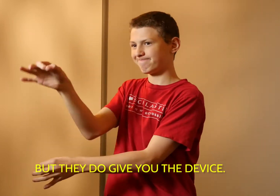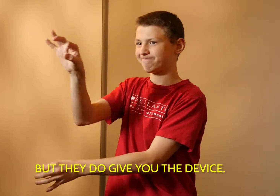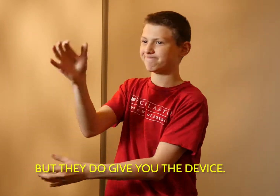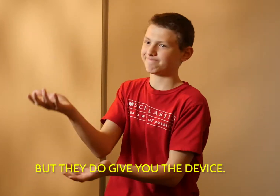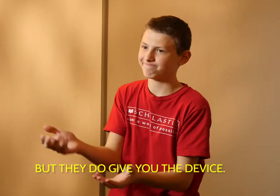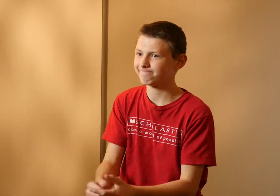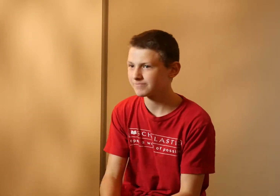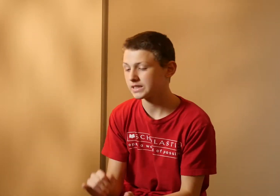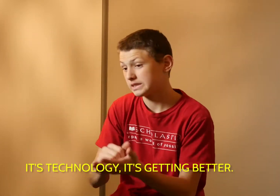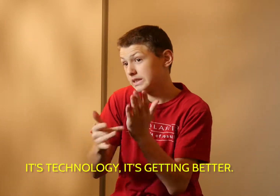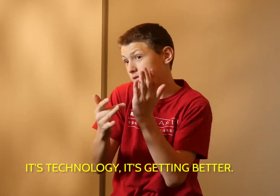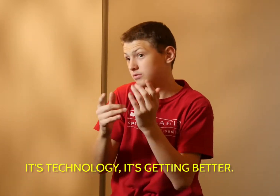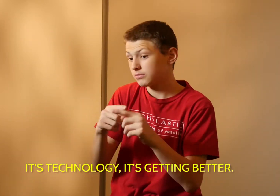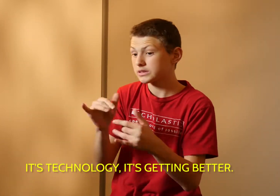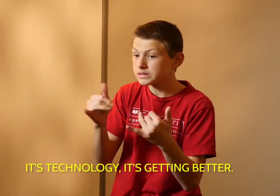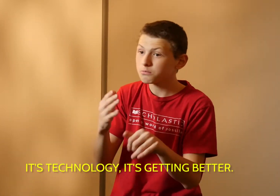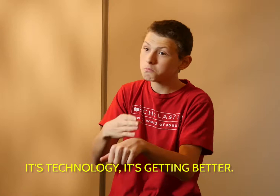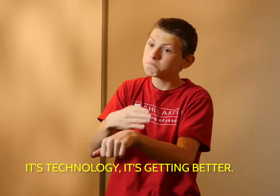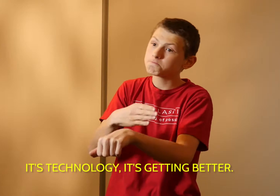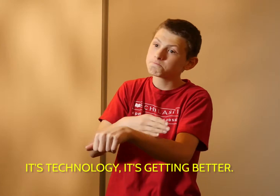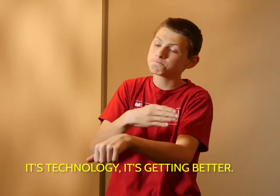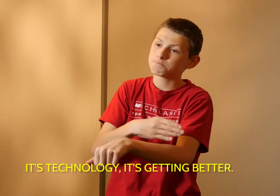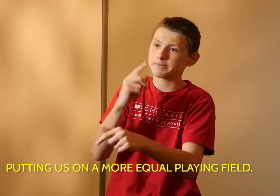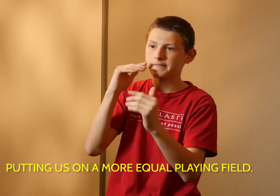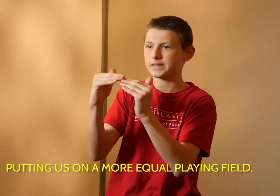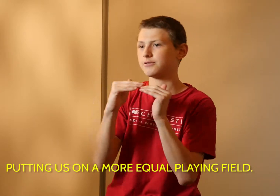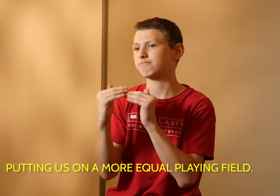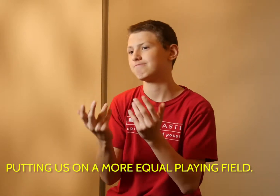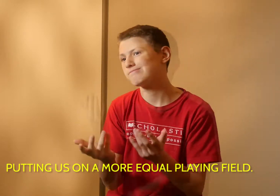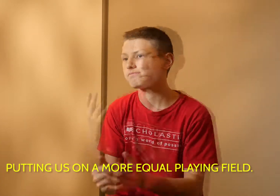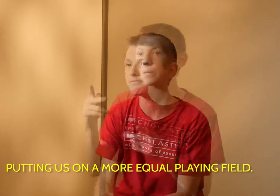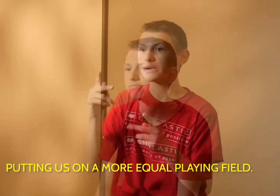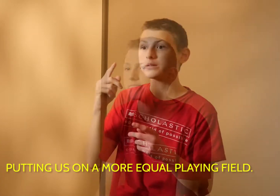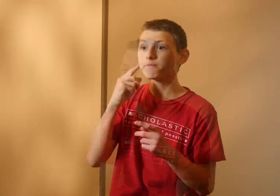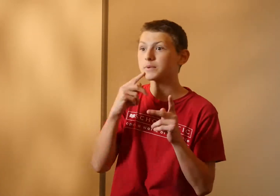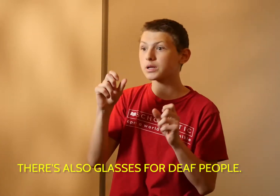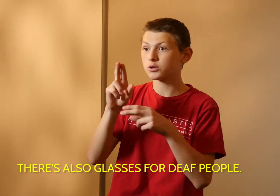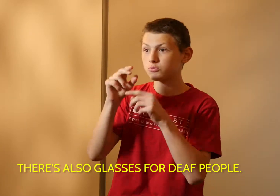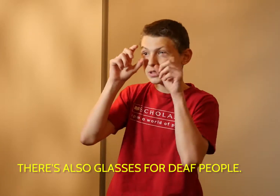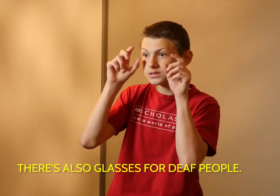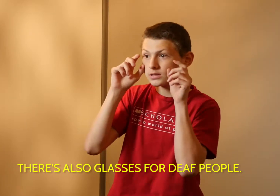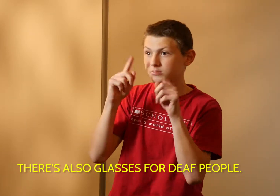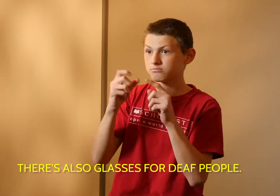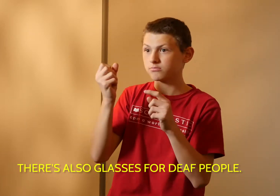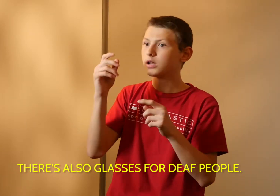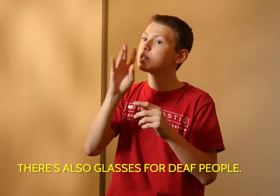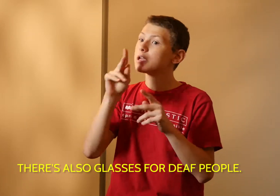device, and it's technology. It's getting better. It's putting us more on an equal playing field. There's also glasses for deaf people.